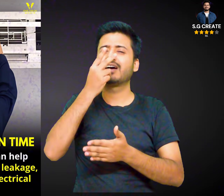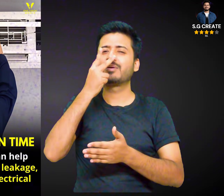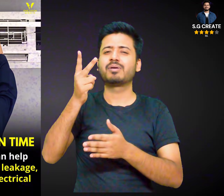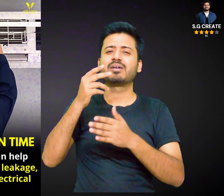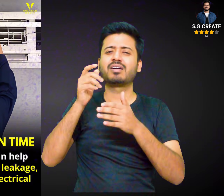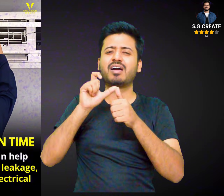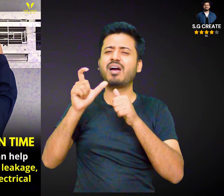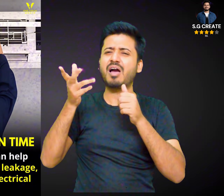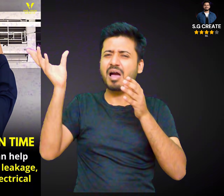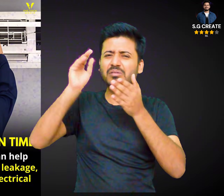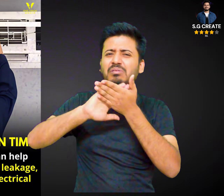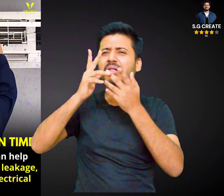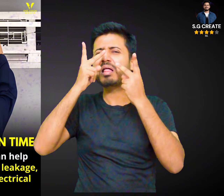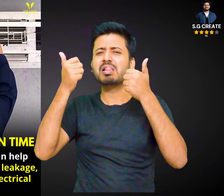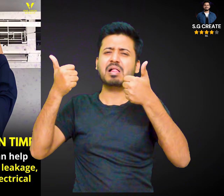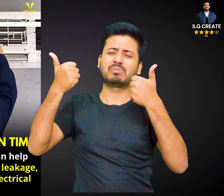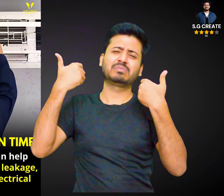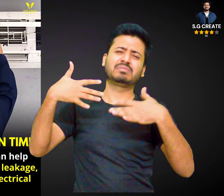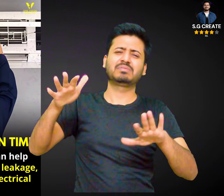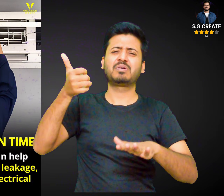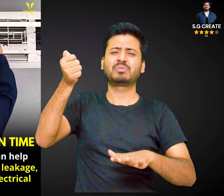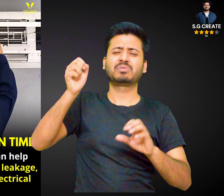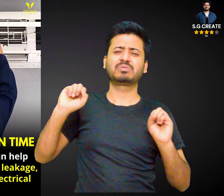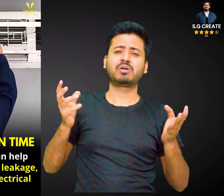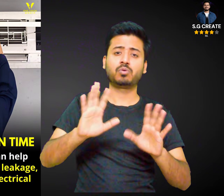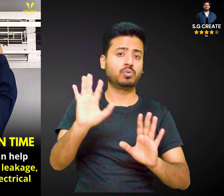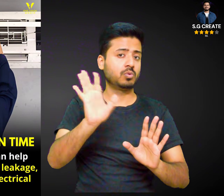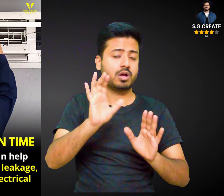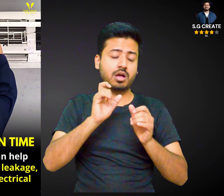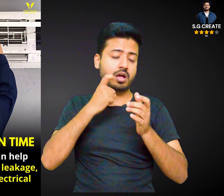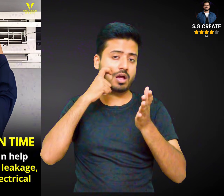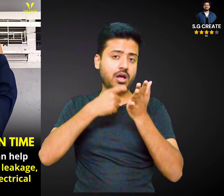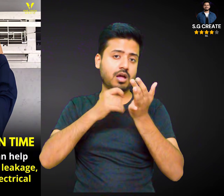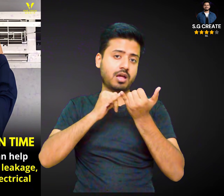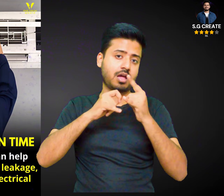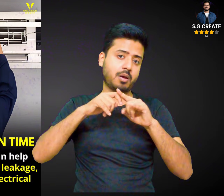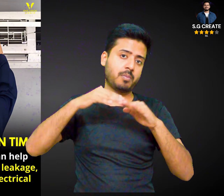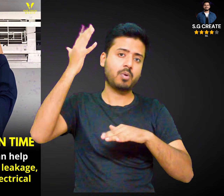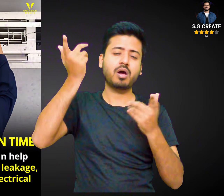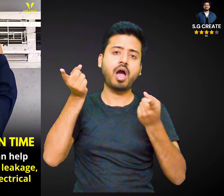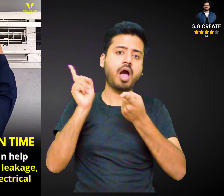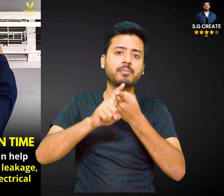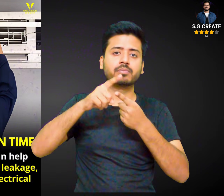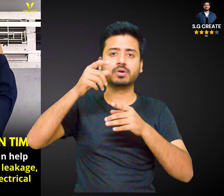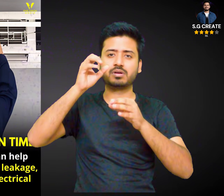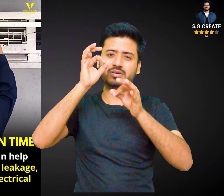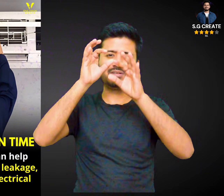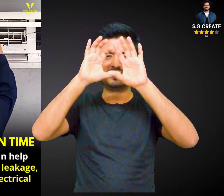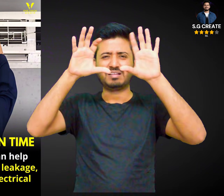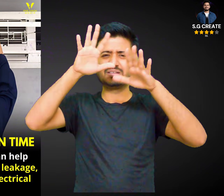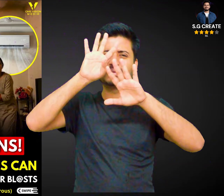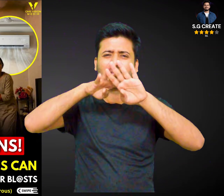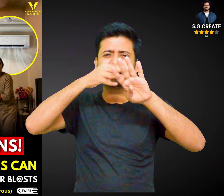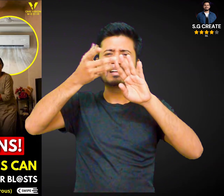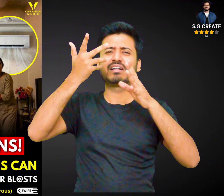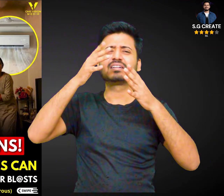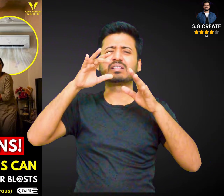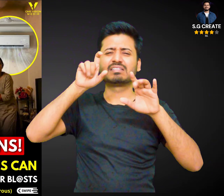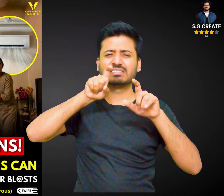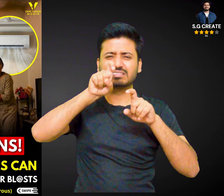after every 2 to 3 hours of heavy peak summer use. Set temperatures to 24 to 26 degrees Celsius to keep the